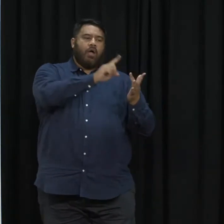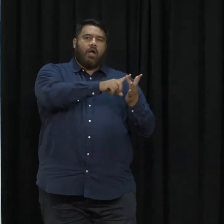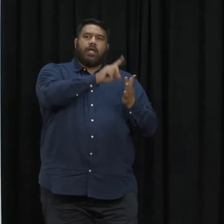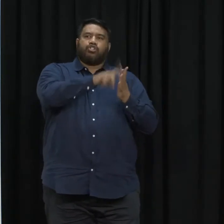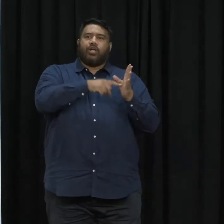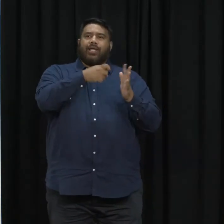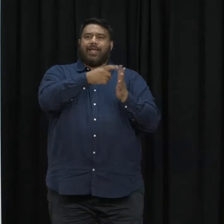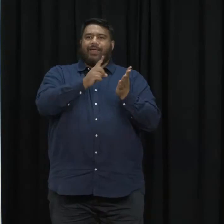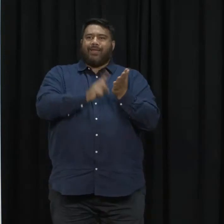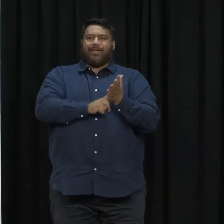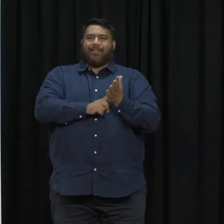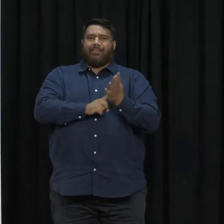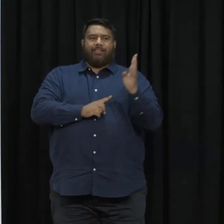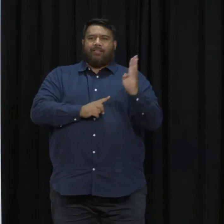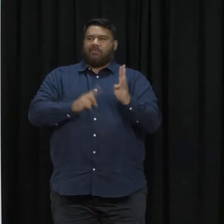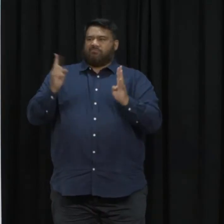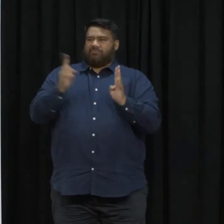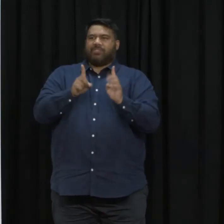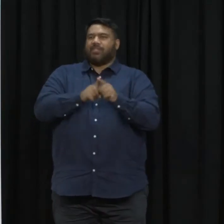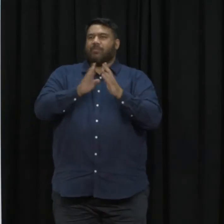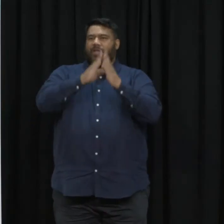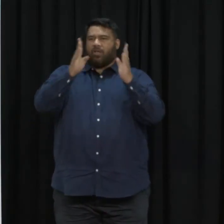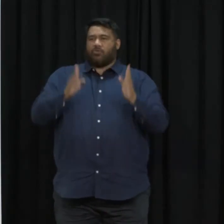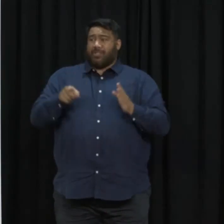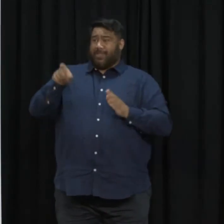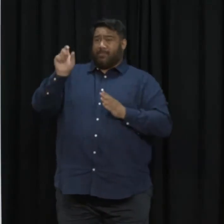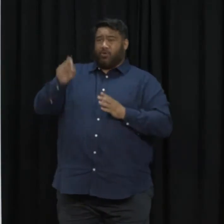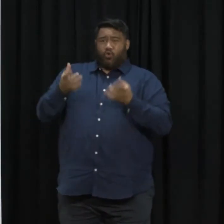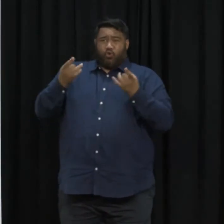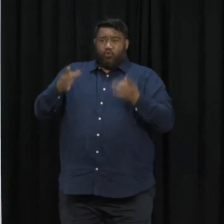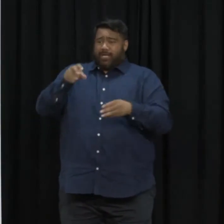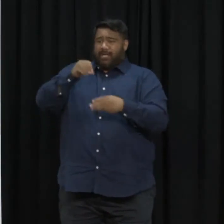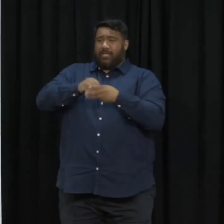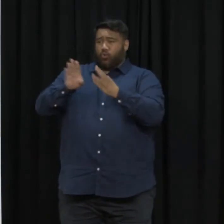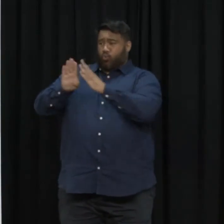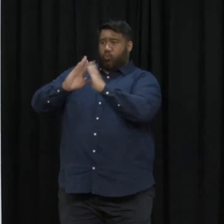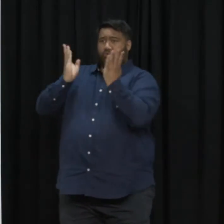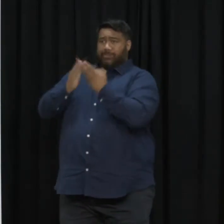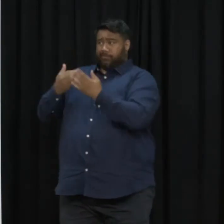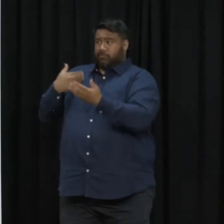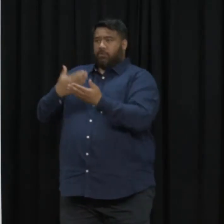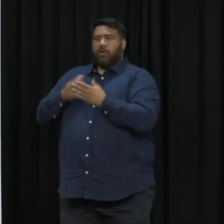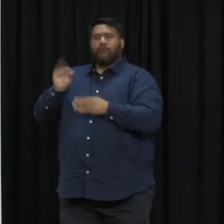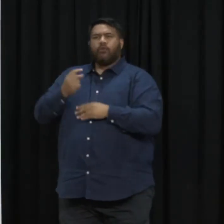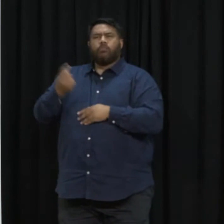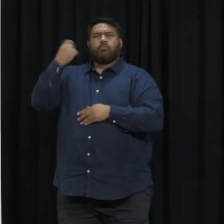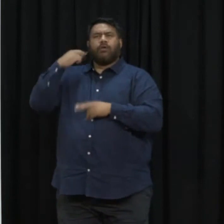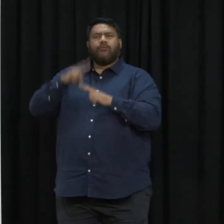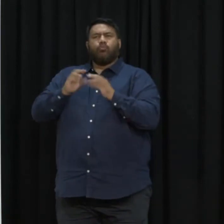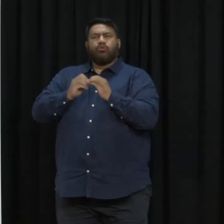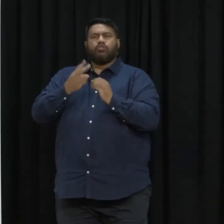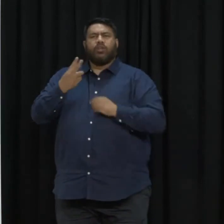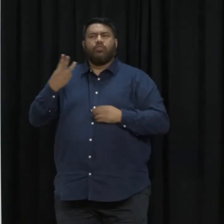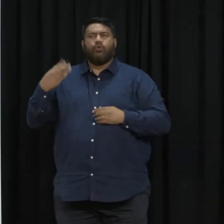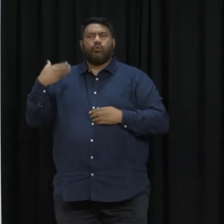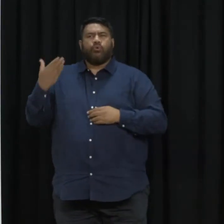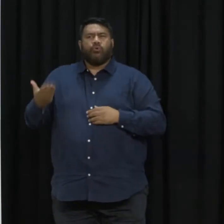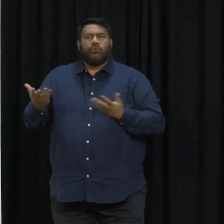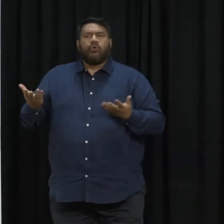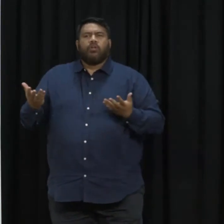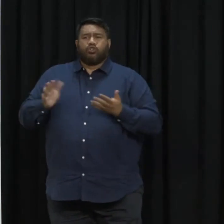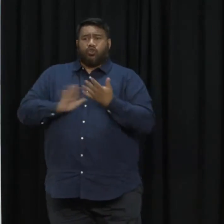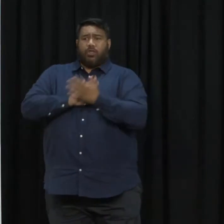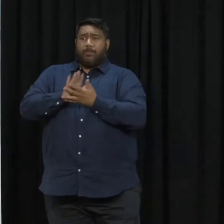has been in the Auckland quarantine facility since the 23rd of February as a precautionary measure anyway. Therefore, for their infectious